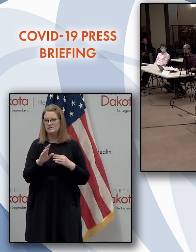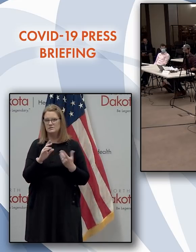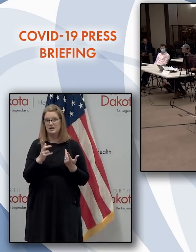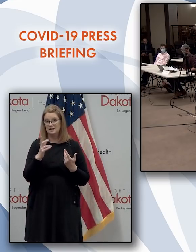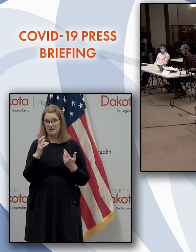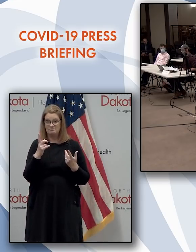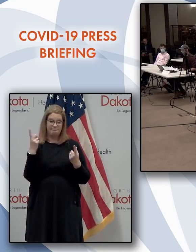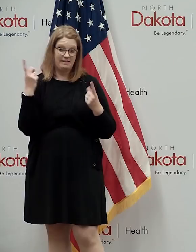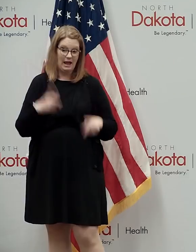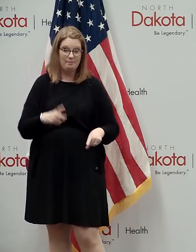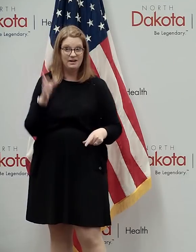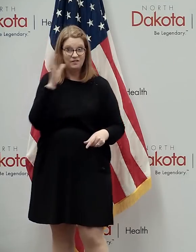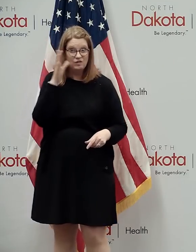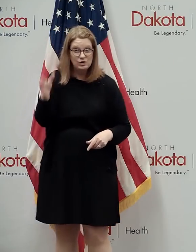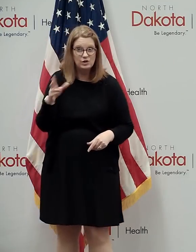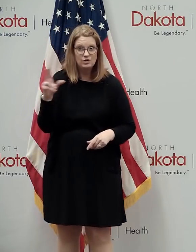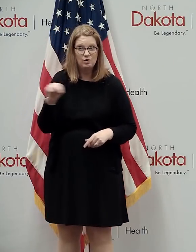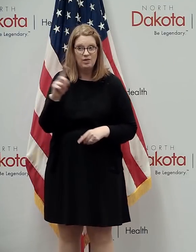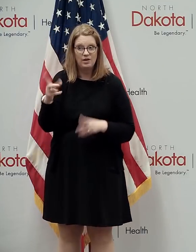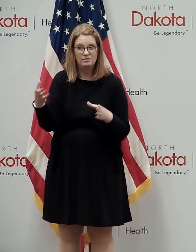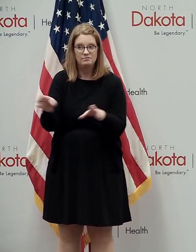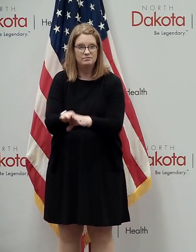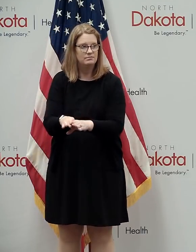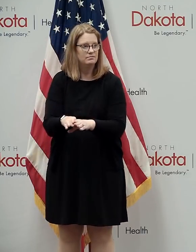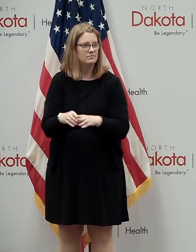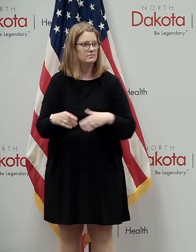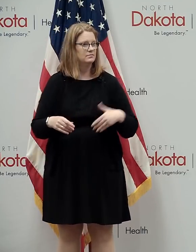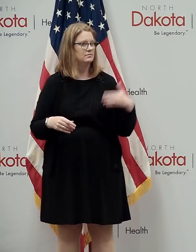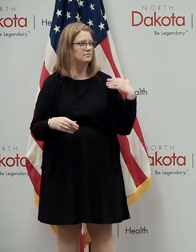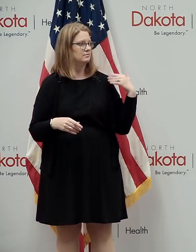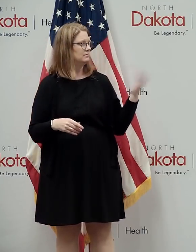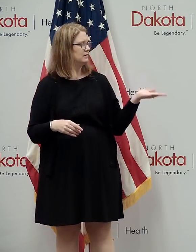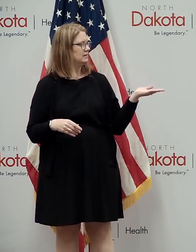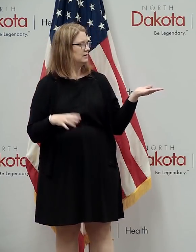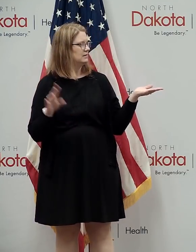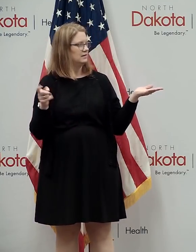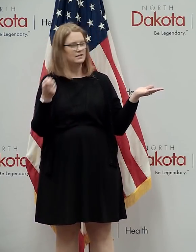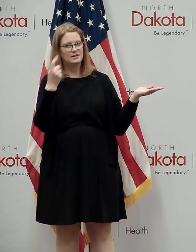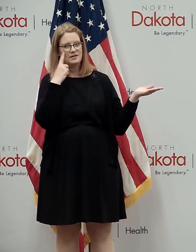future? I think I'll probably let Governor Burgum answer that question.